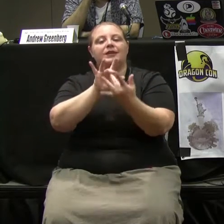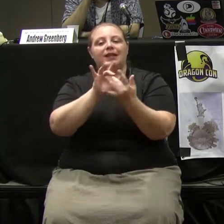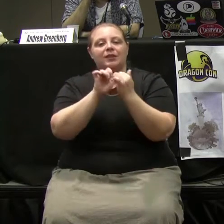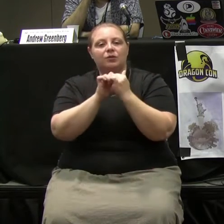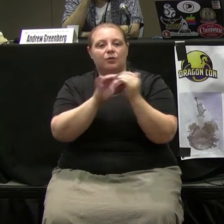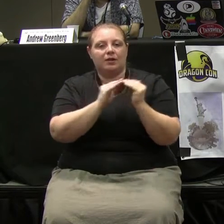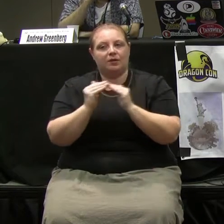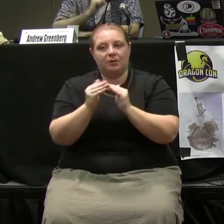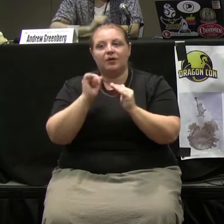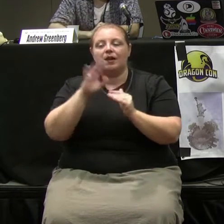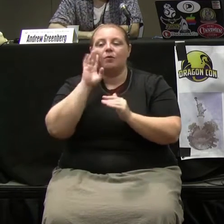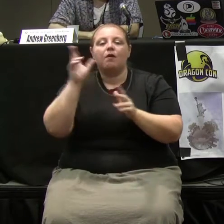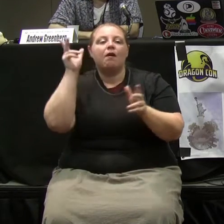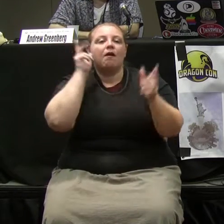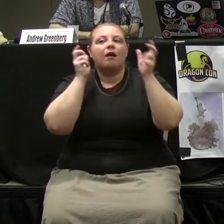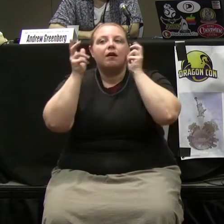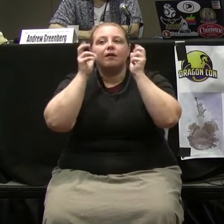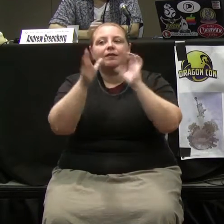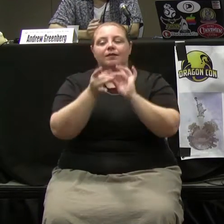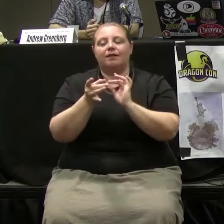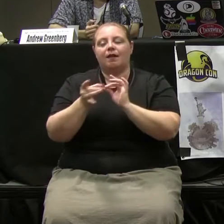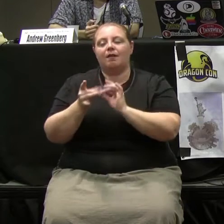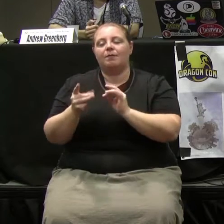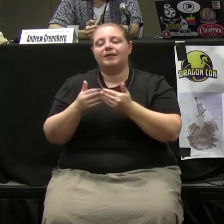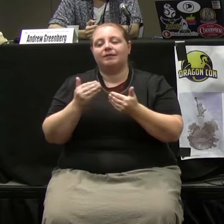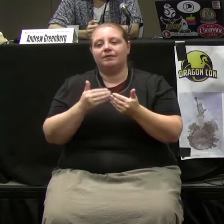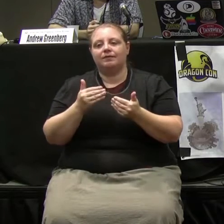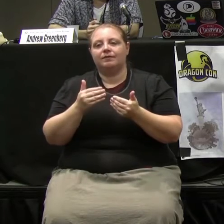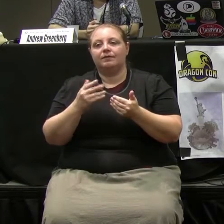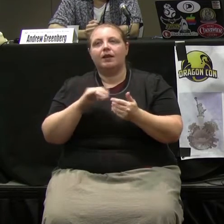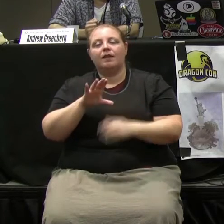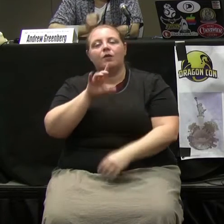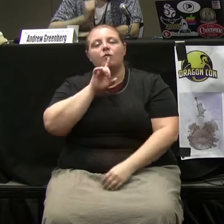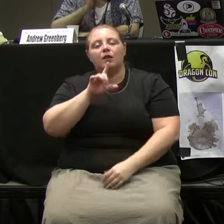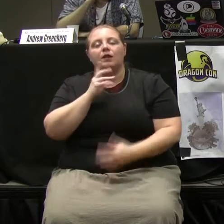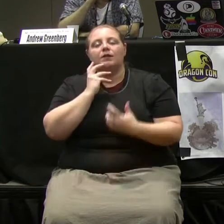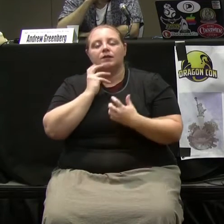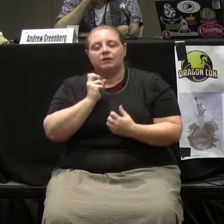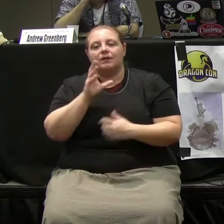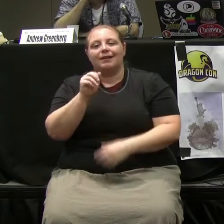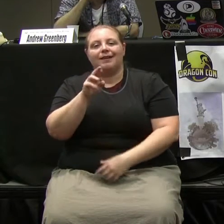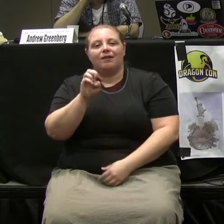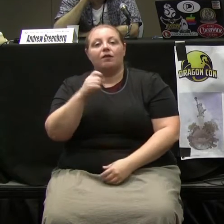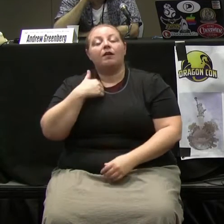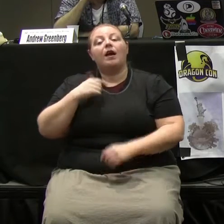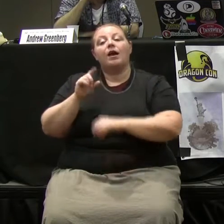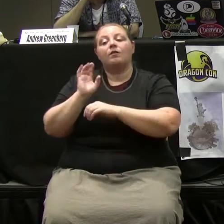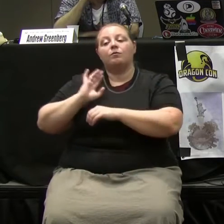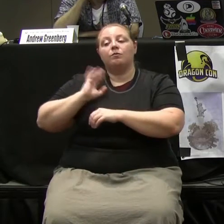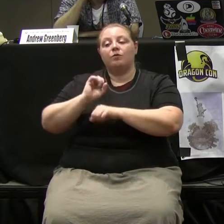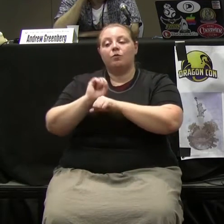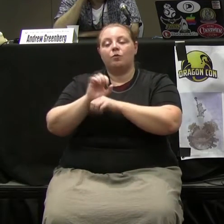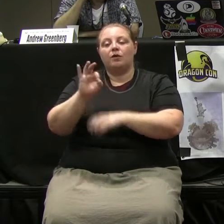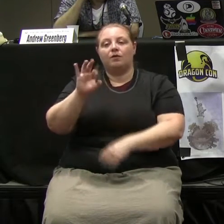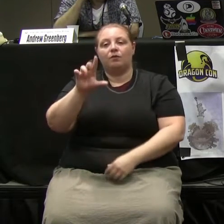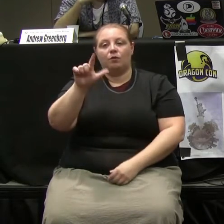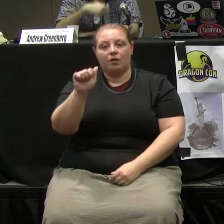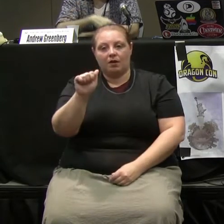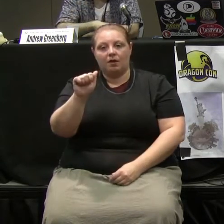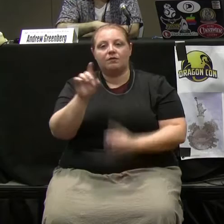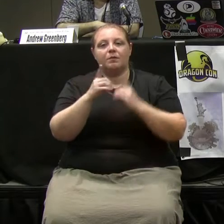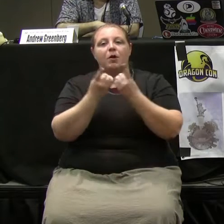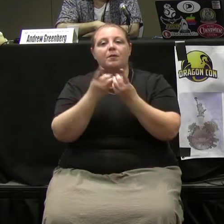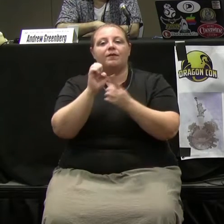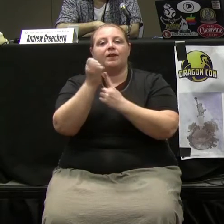and they'll take your comments, and they actually really care. I used to work at the Department of Environmental Protection in Florida, and